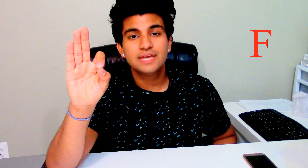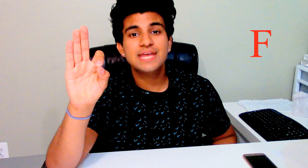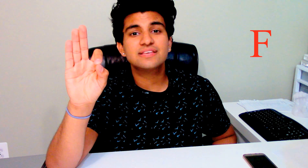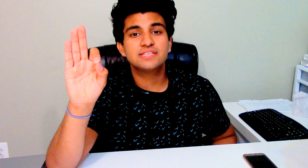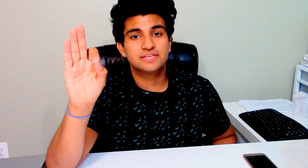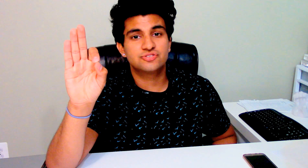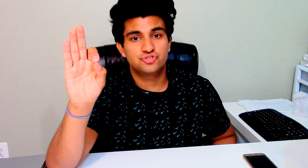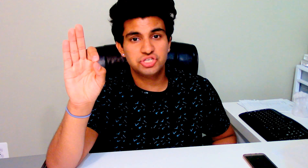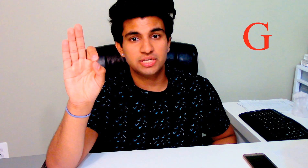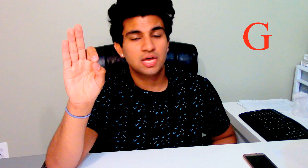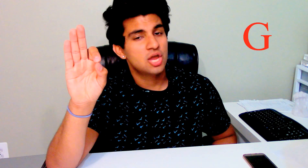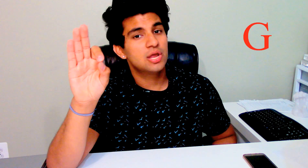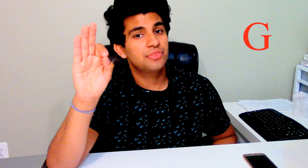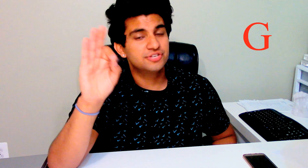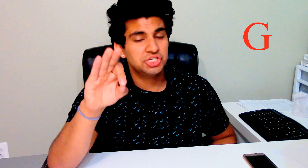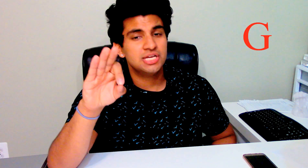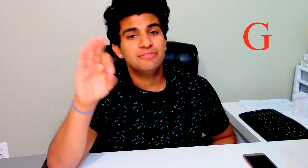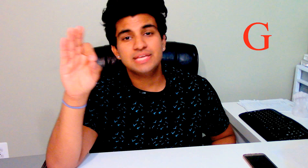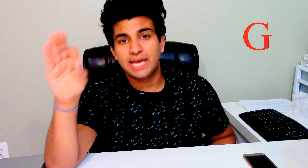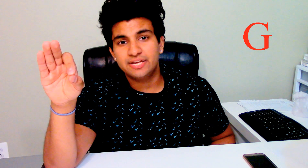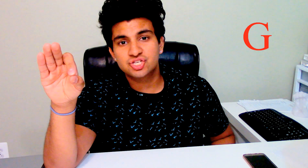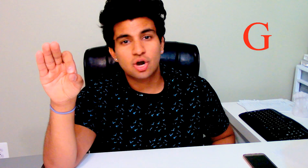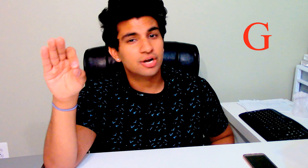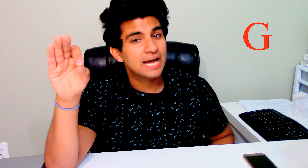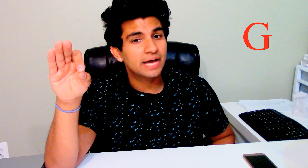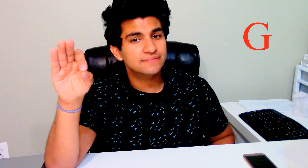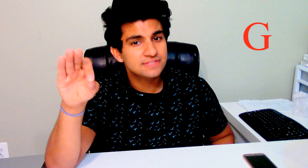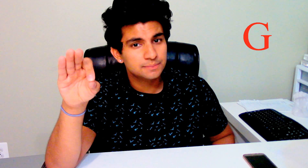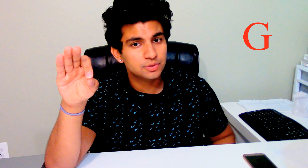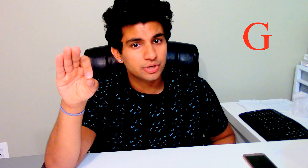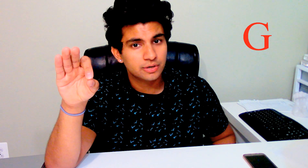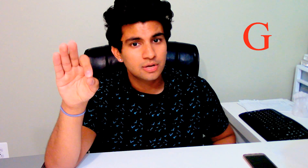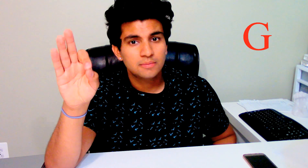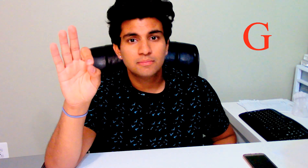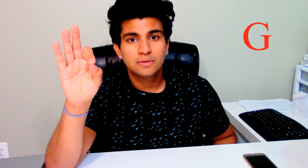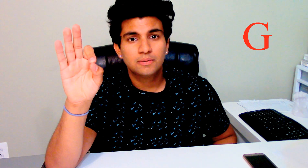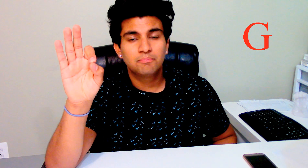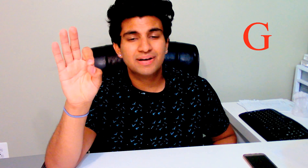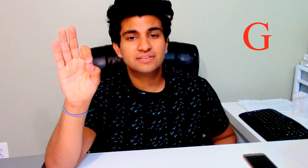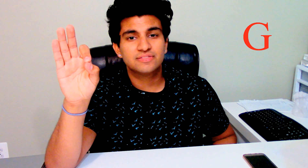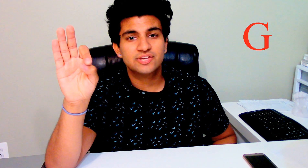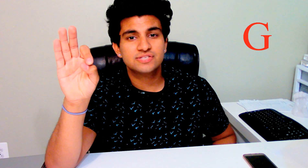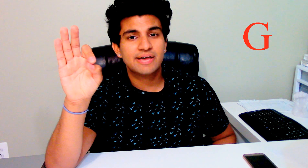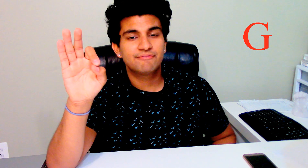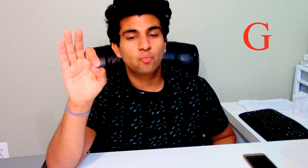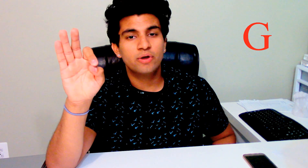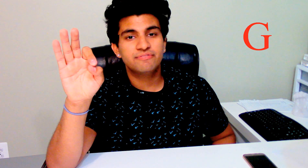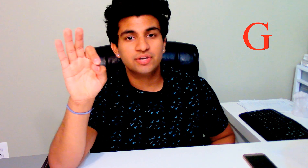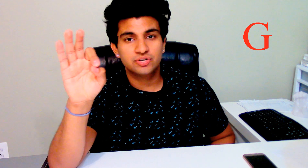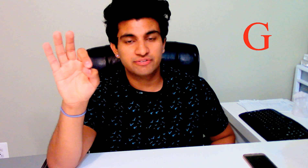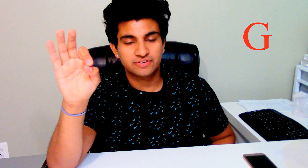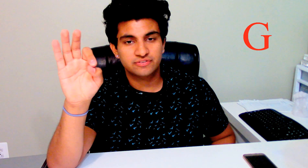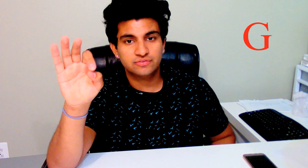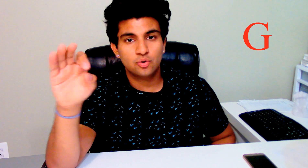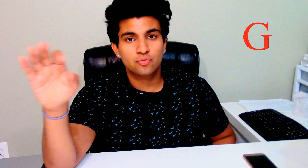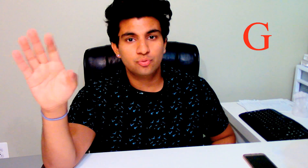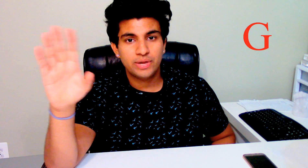Next is G. Now the G and the H are kind of similar, but they just have one finger difference. So the way it